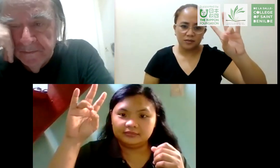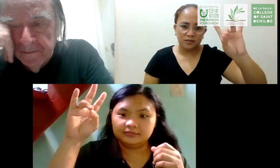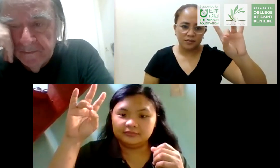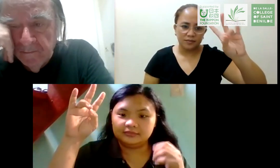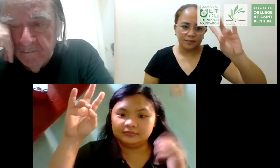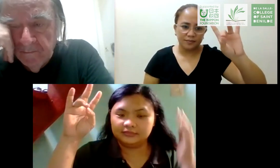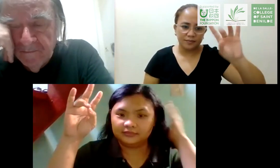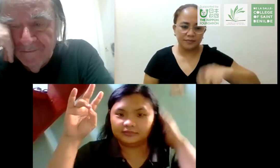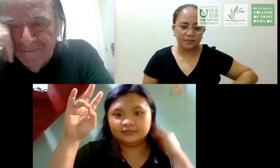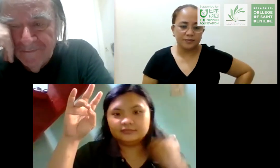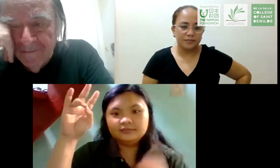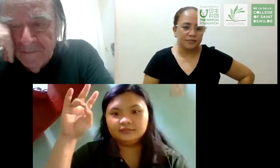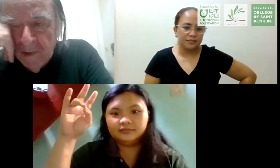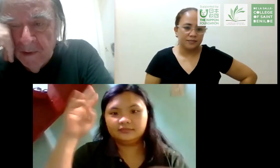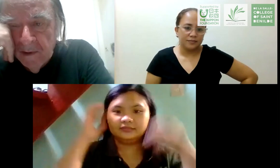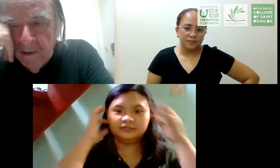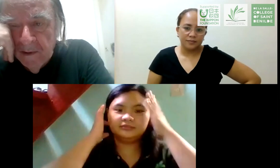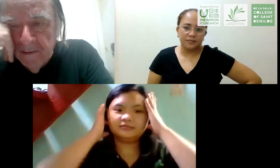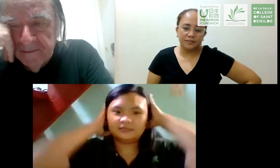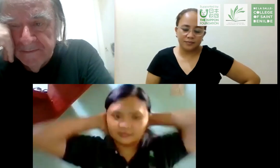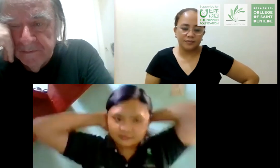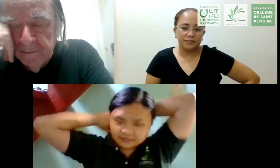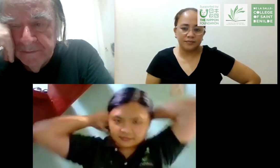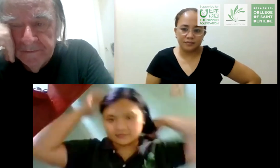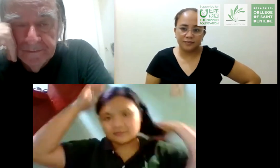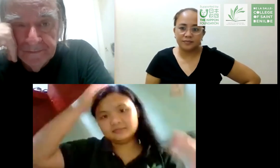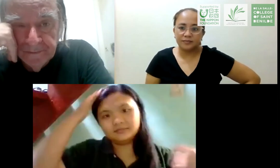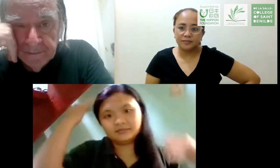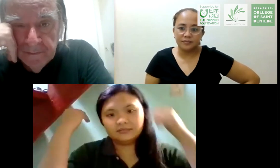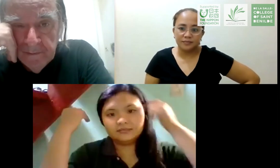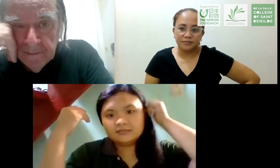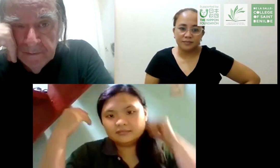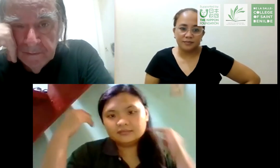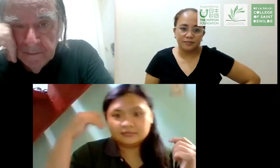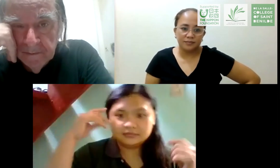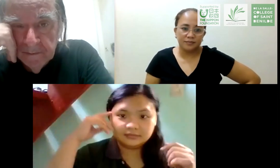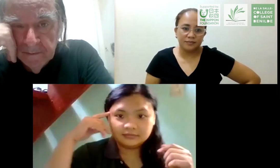Okay, so 7 and 8. Jasmine saying 7. Who wants 7?